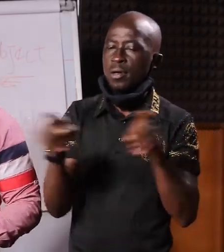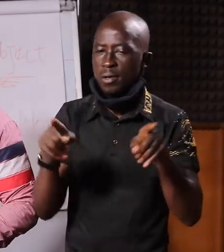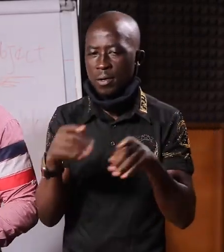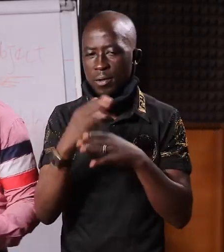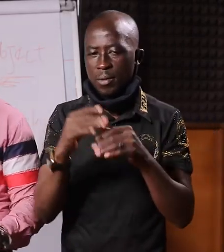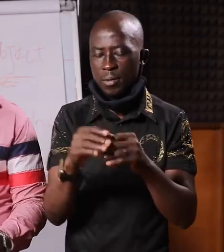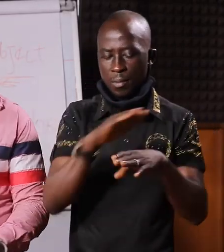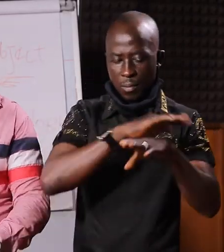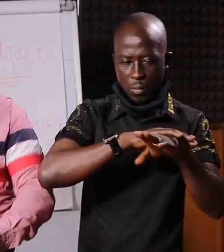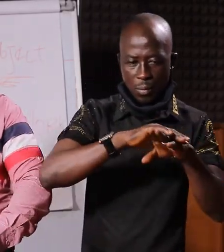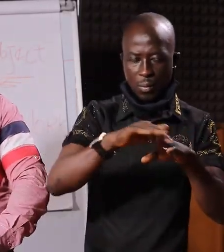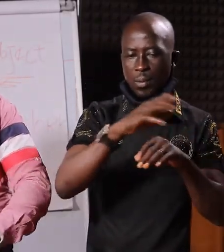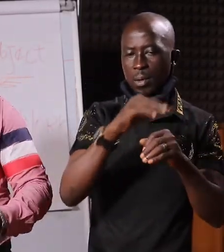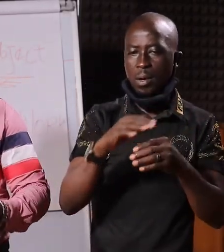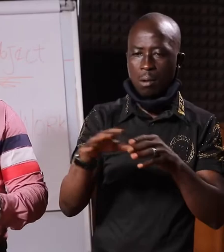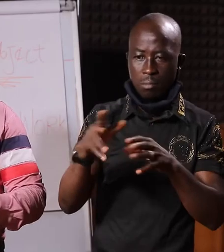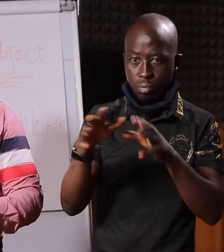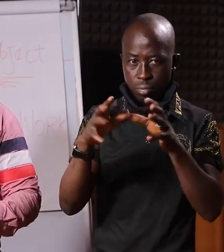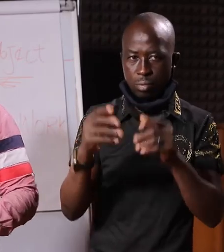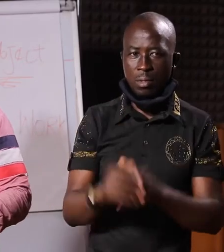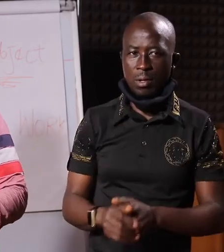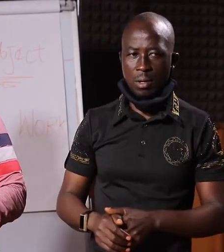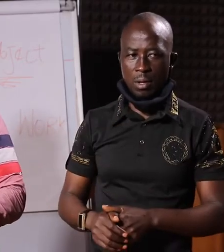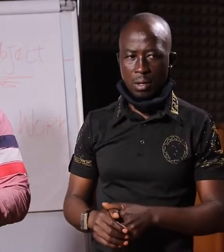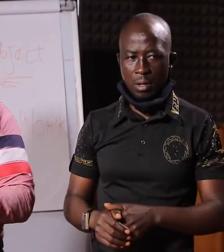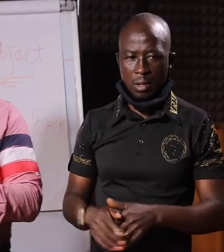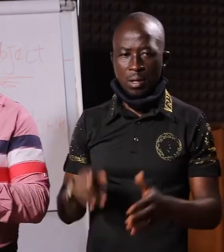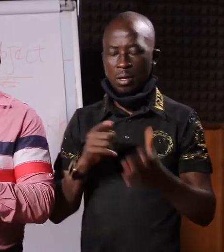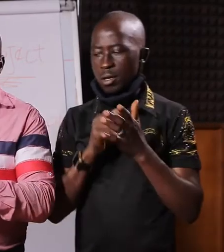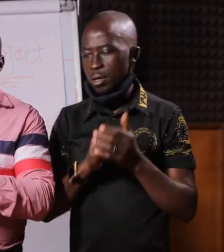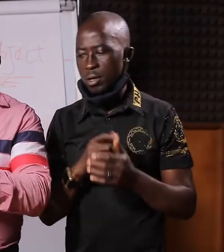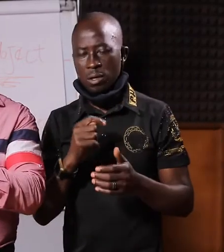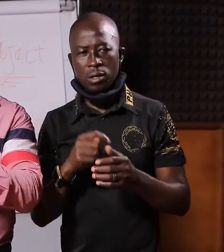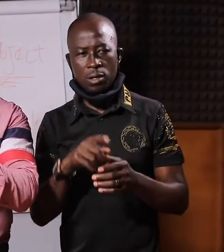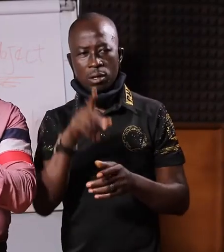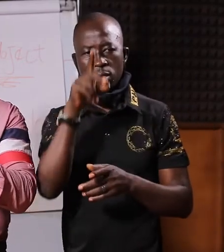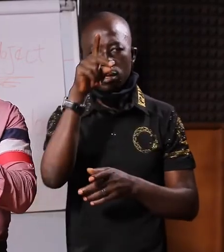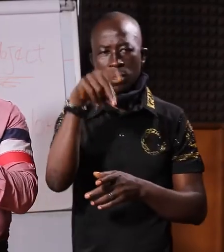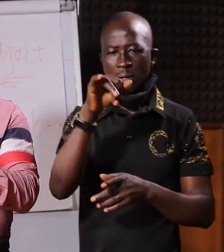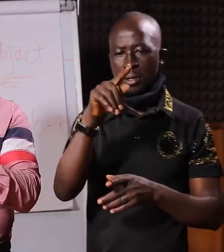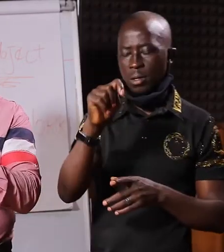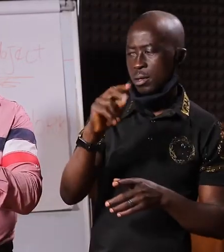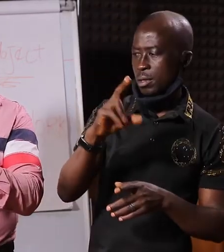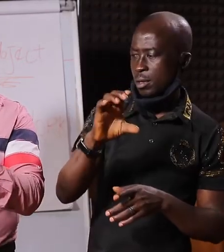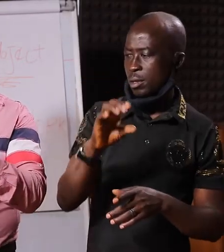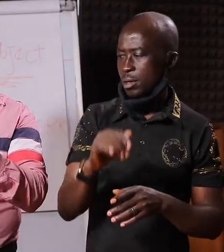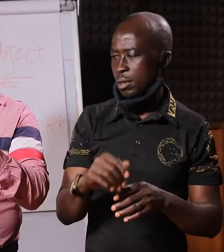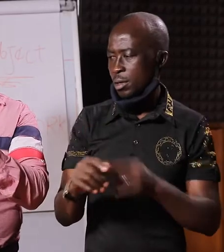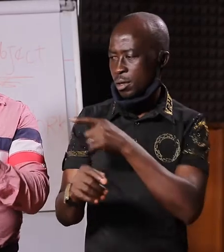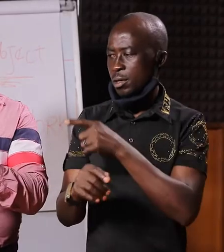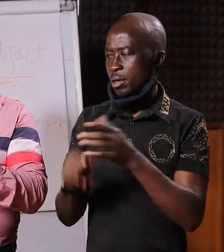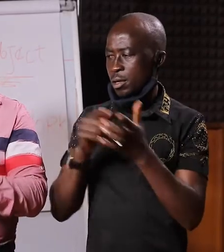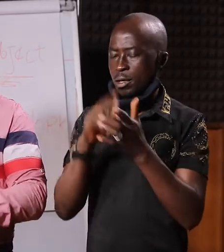and a rough thread. Now, this is the pitch gauge. This is the gauge that we use to